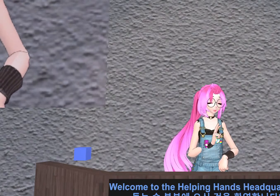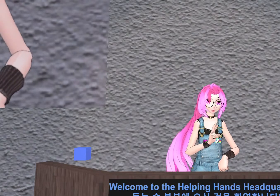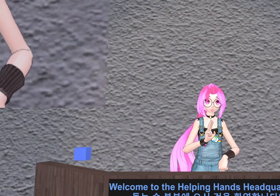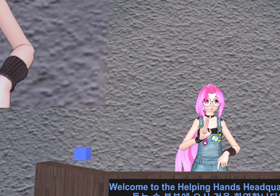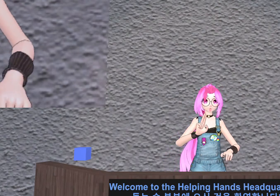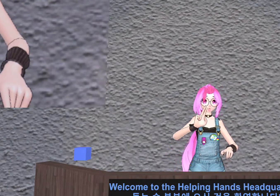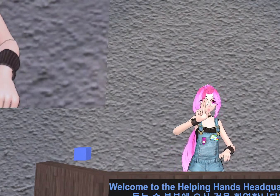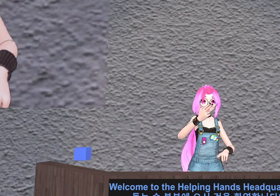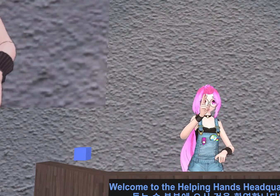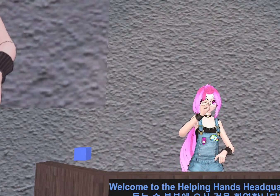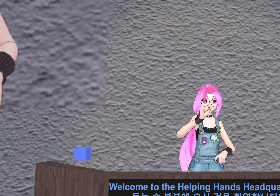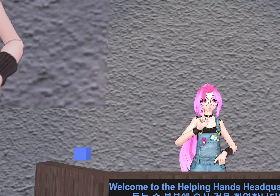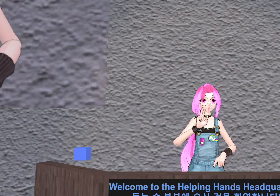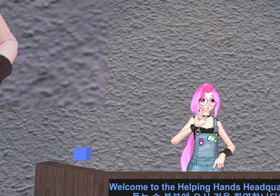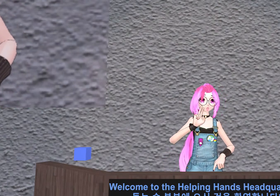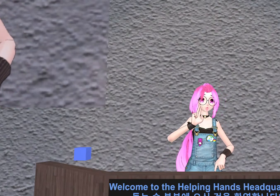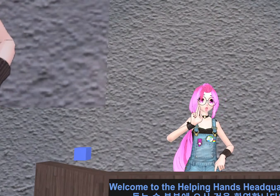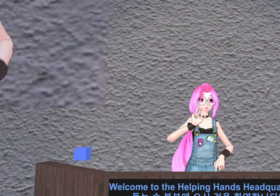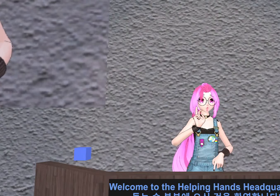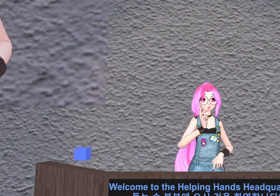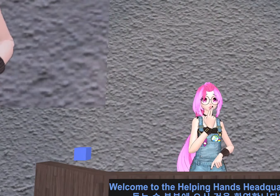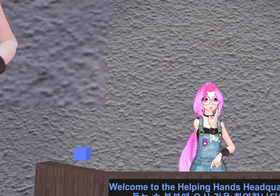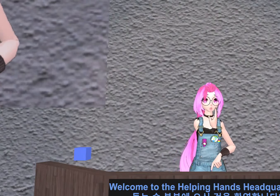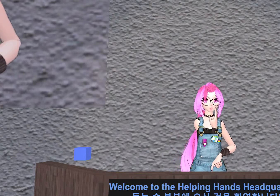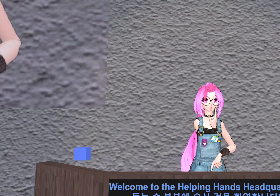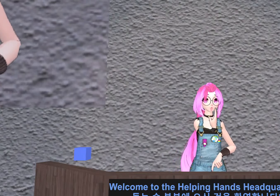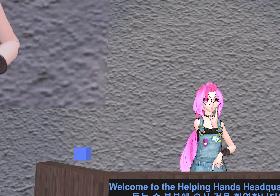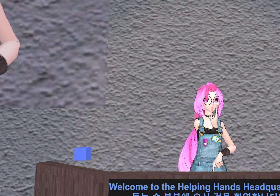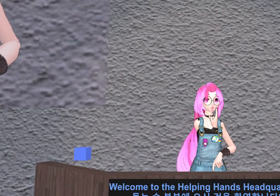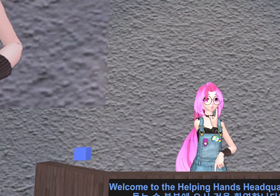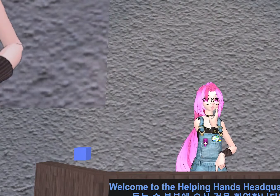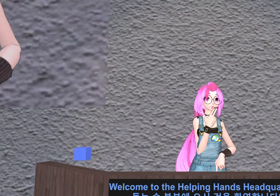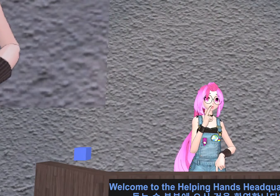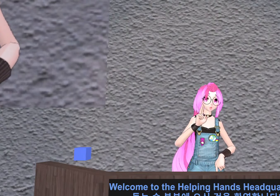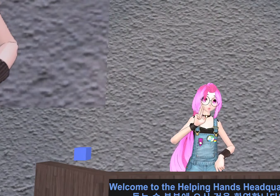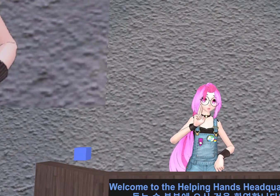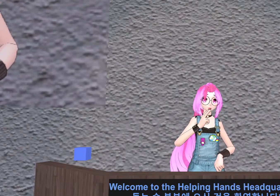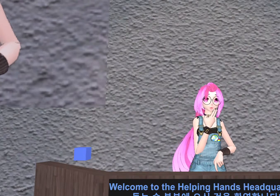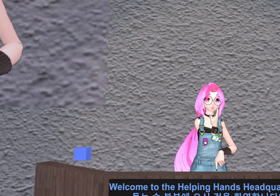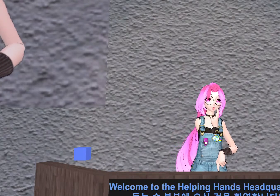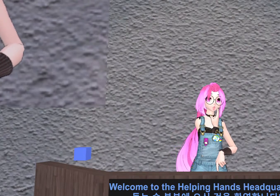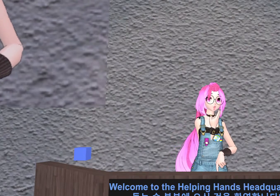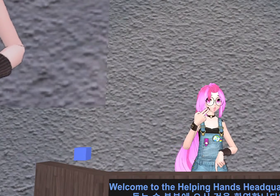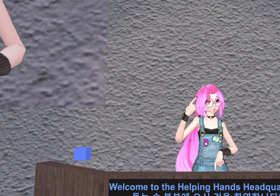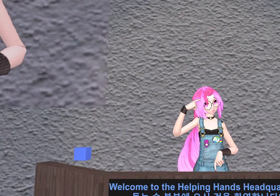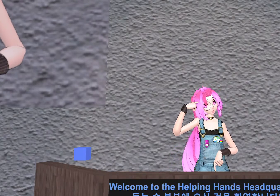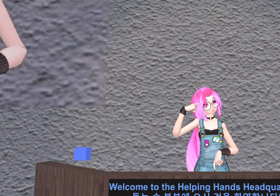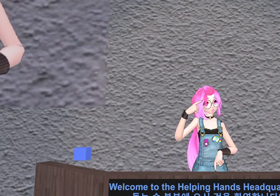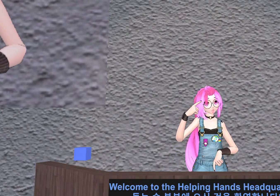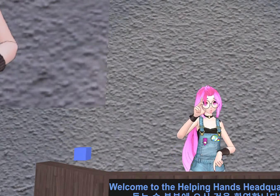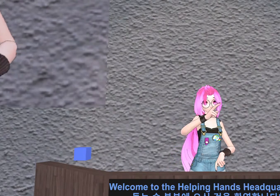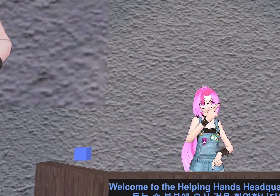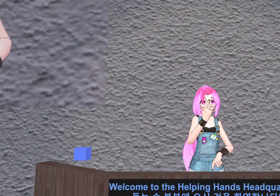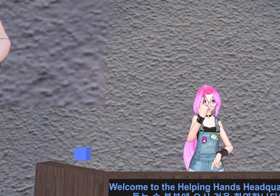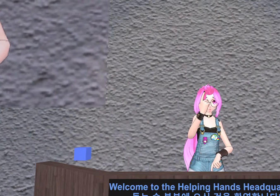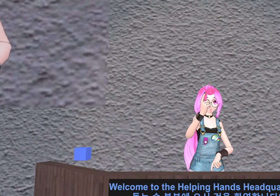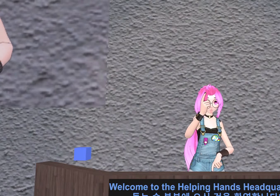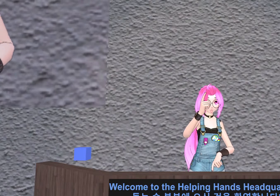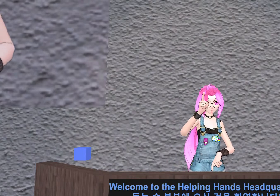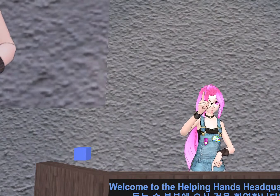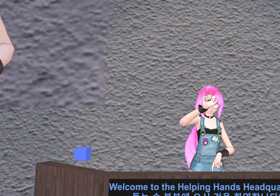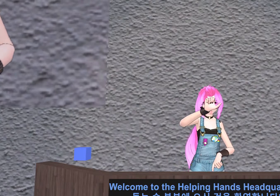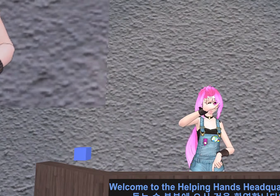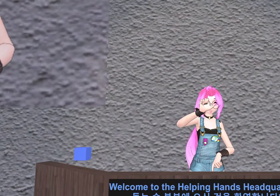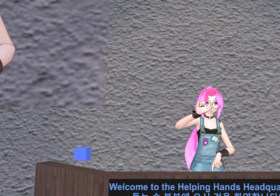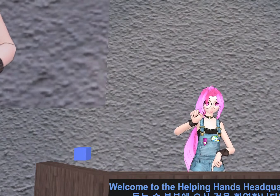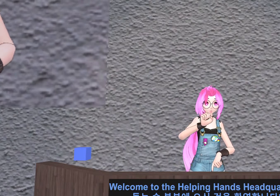Restaurant. Okay? But rose, I'm going rose. Rose. Think of it.